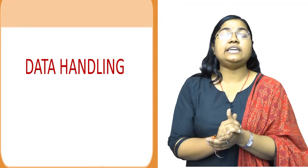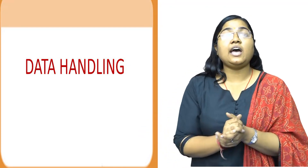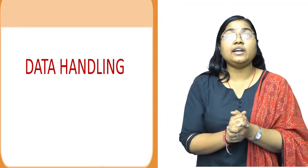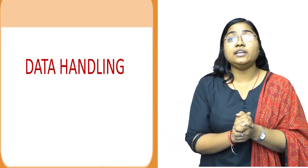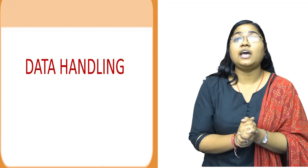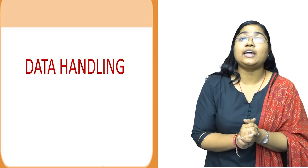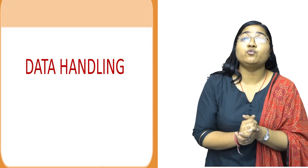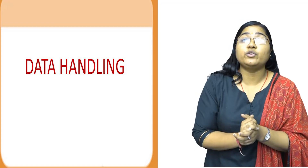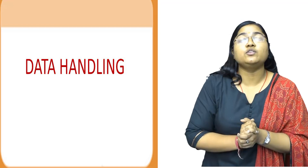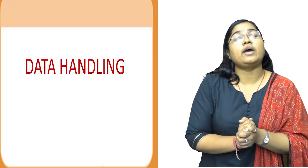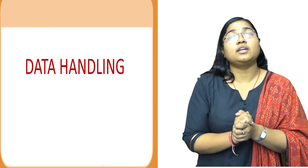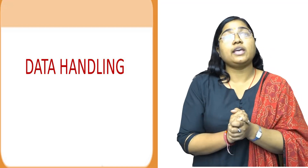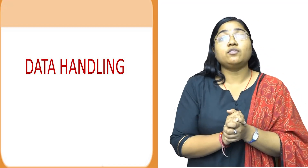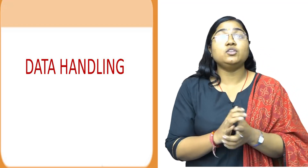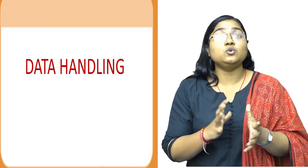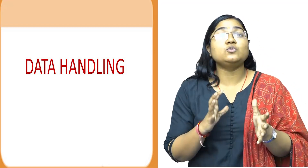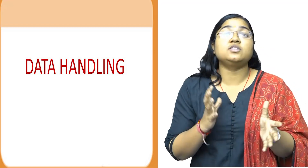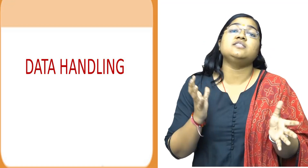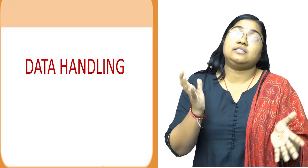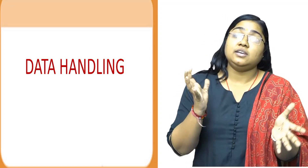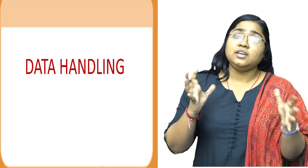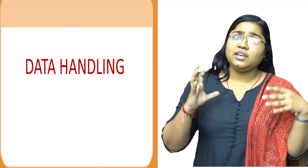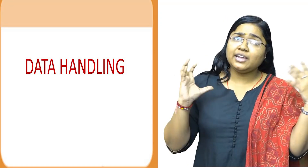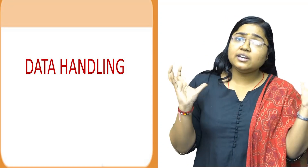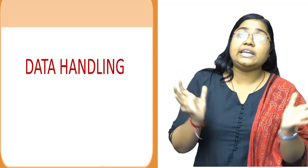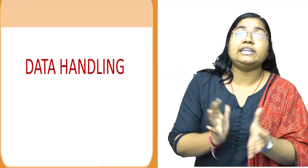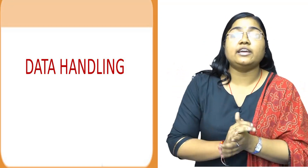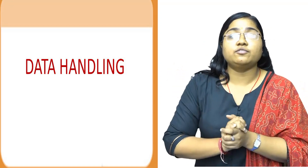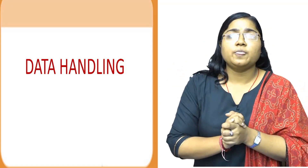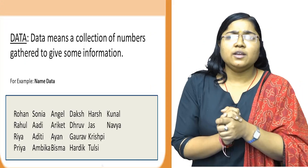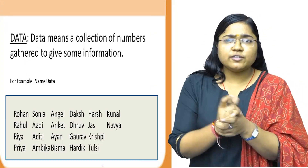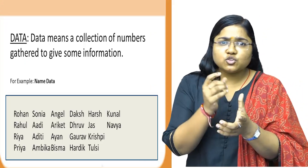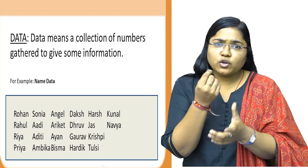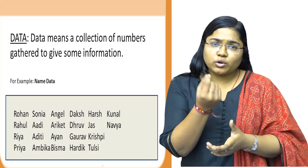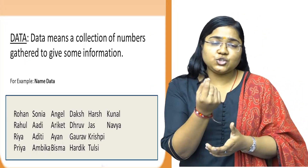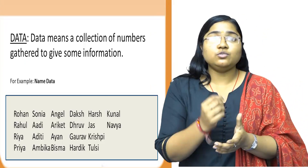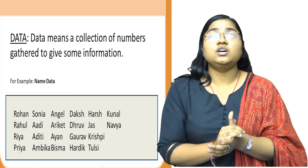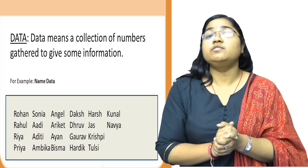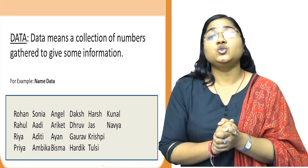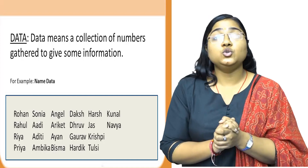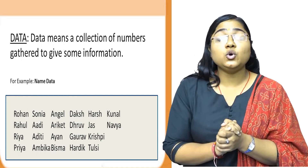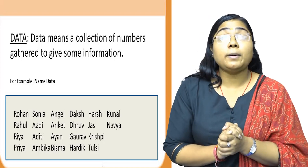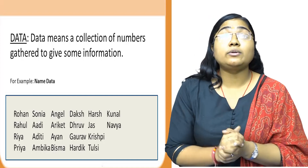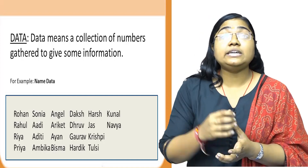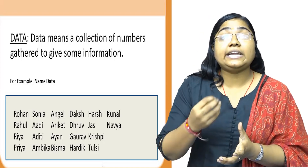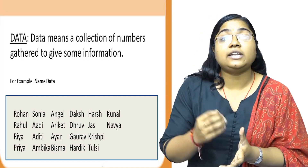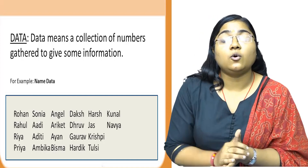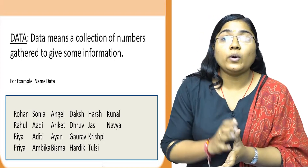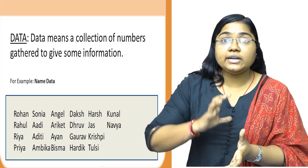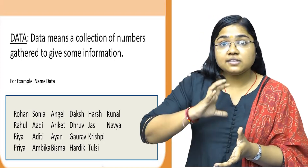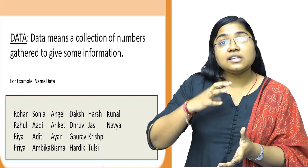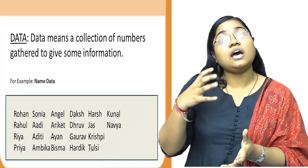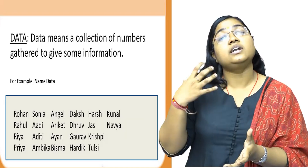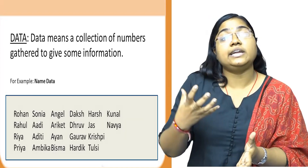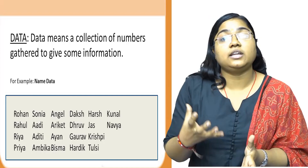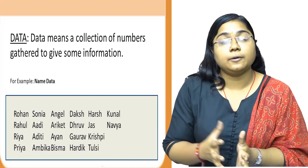is a data handling and where can we use this in our daily life. First of all, we should know about the data.